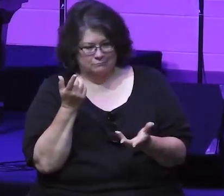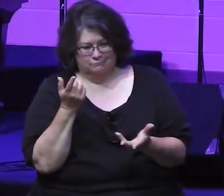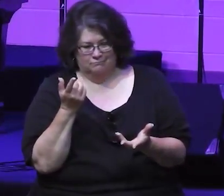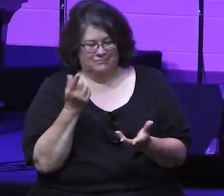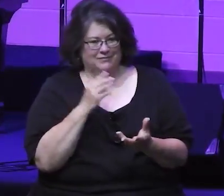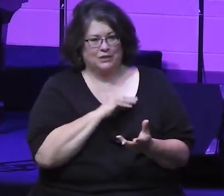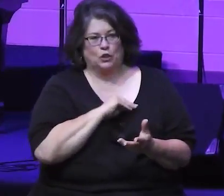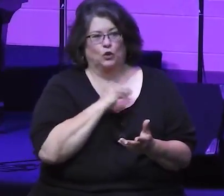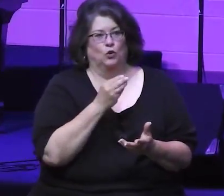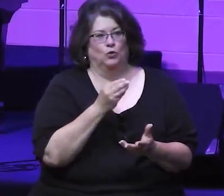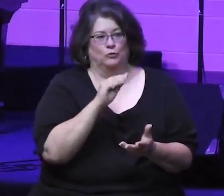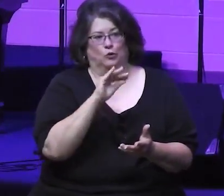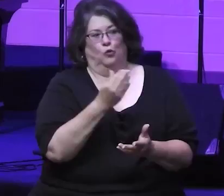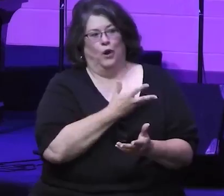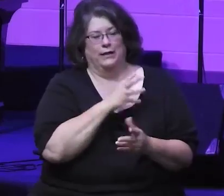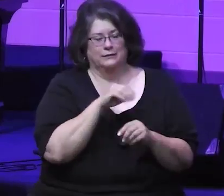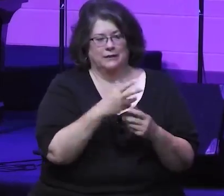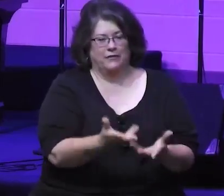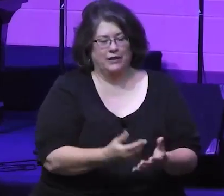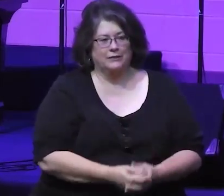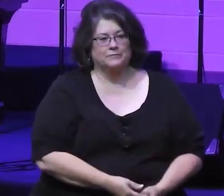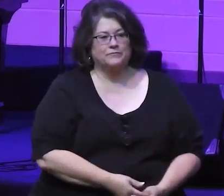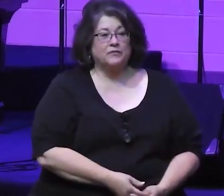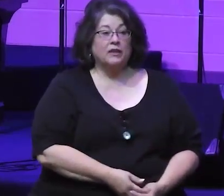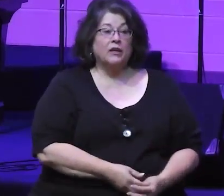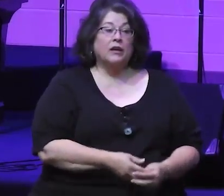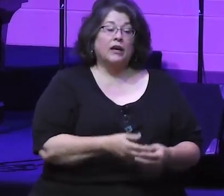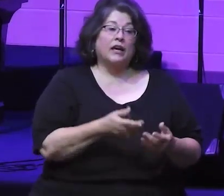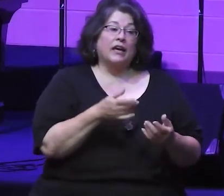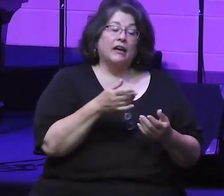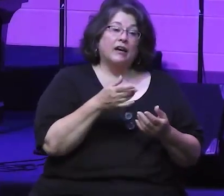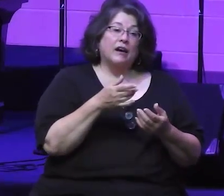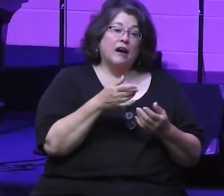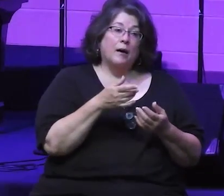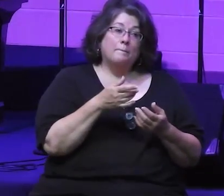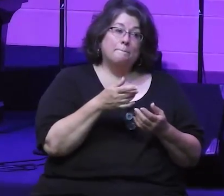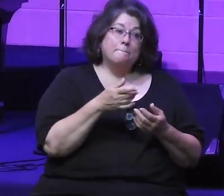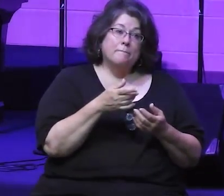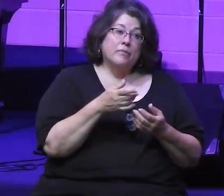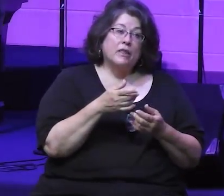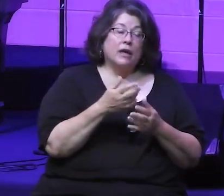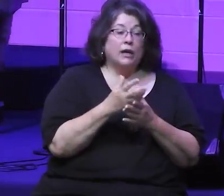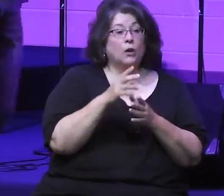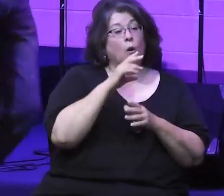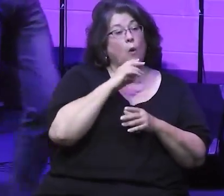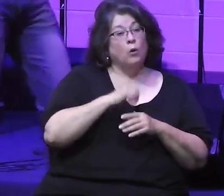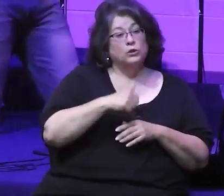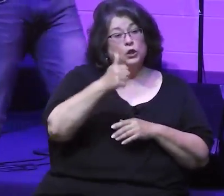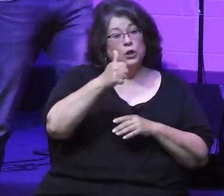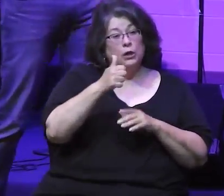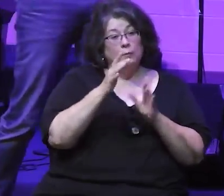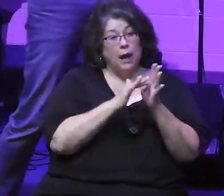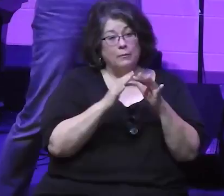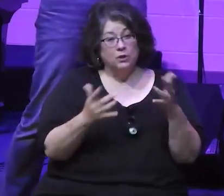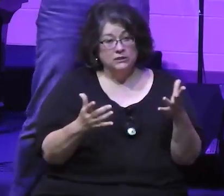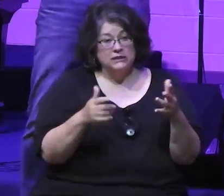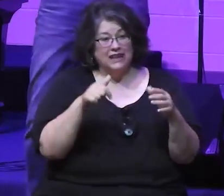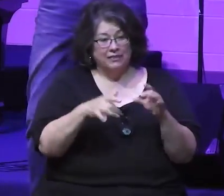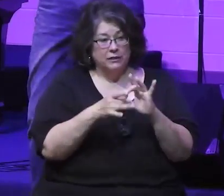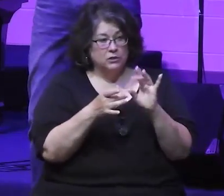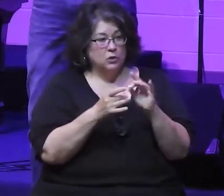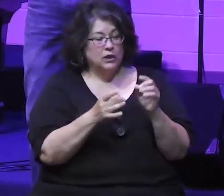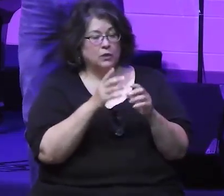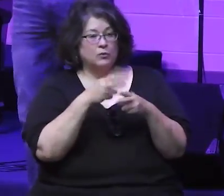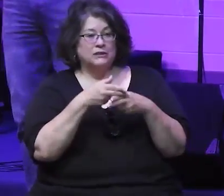have an older copy of the Bible, would be the parable of the talents. And the reason is that a talent was an actual weight of measure. It was roughly